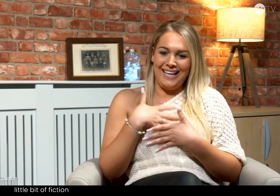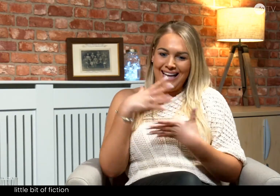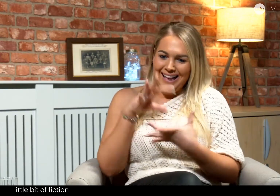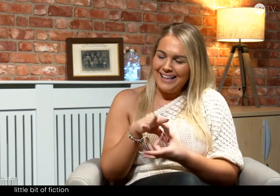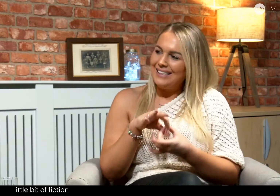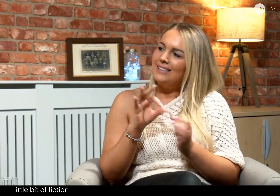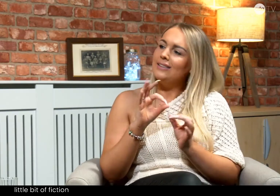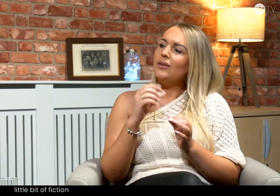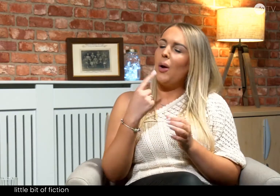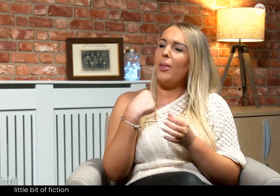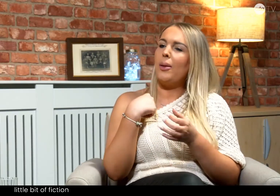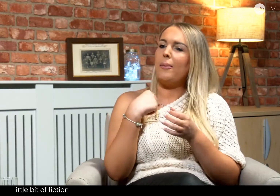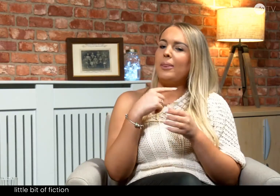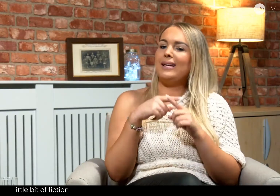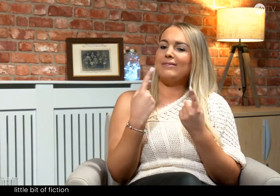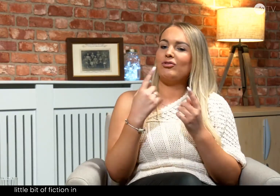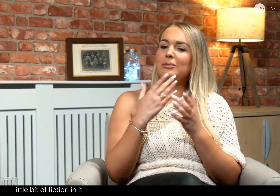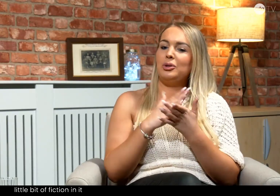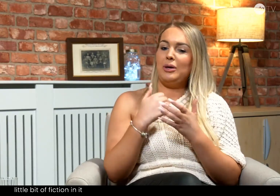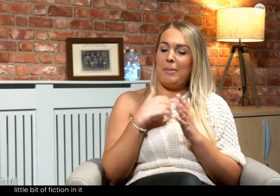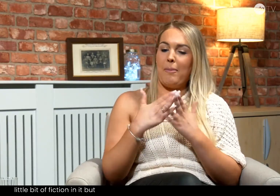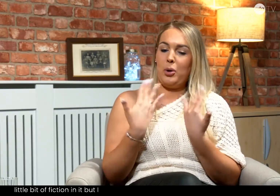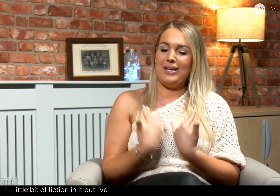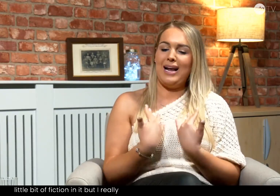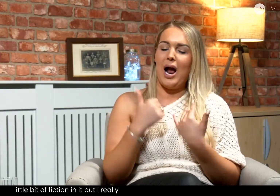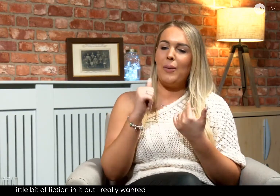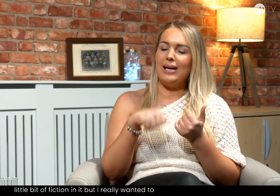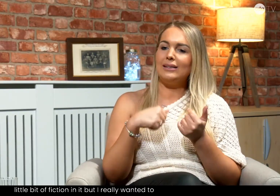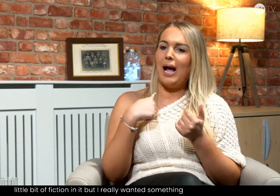in it, but I really wanted something that somebody could really relate to.